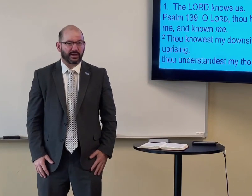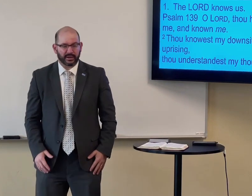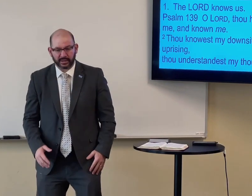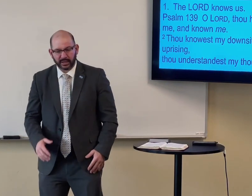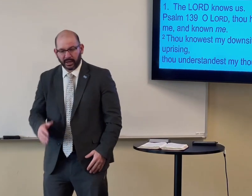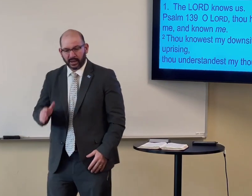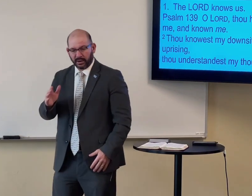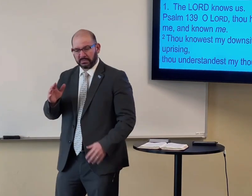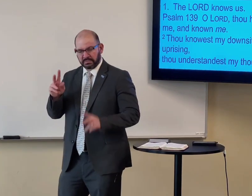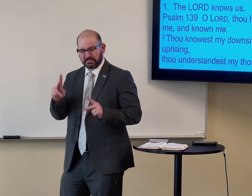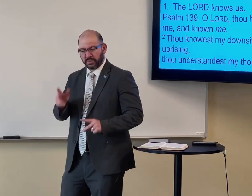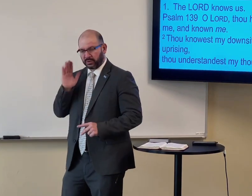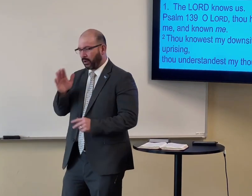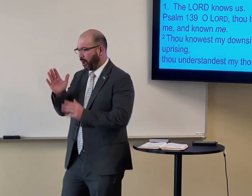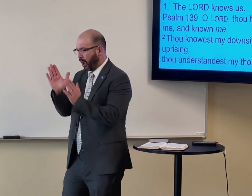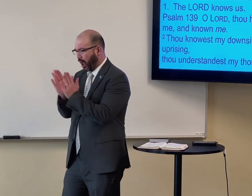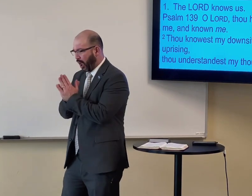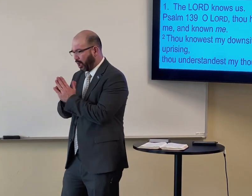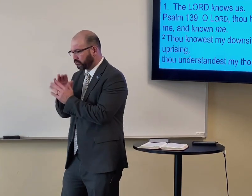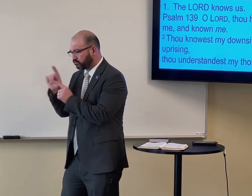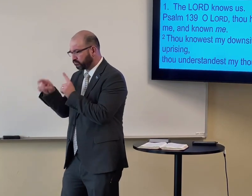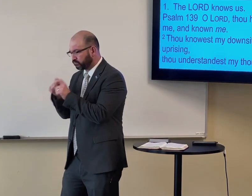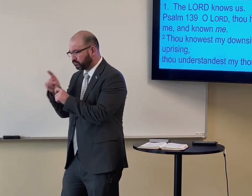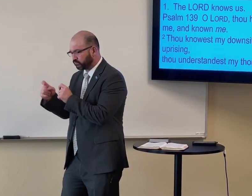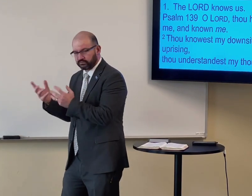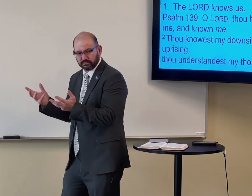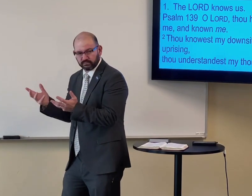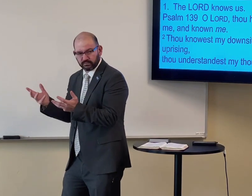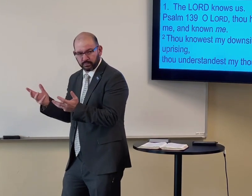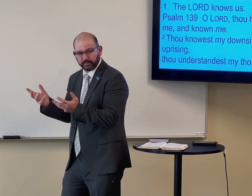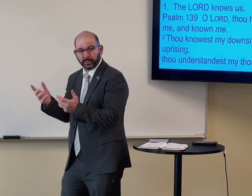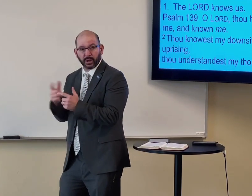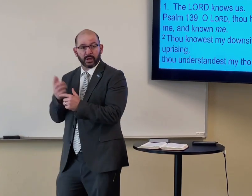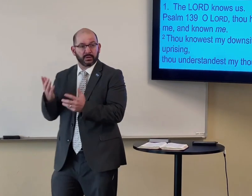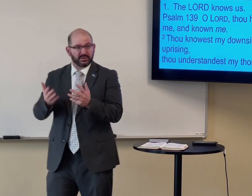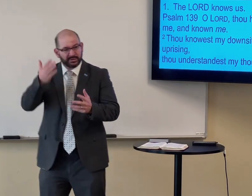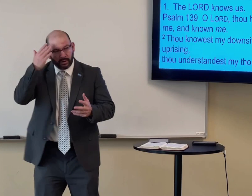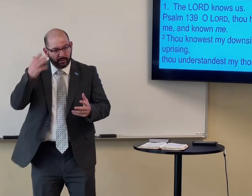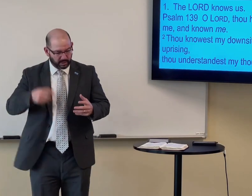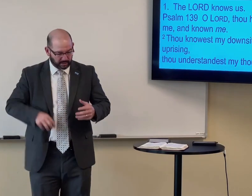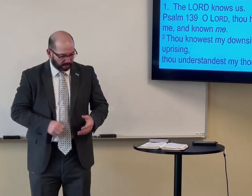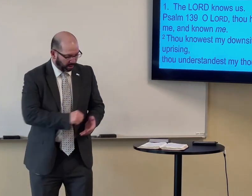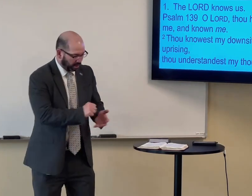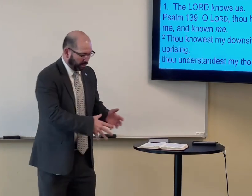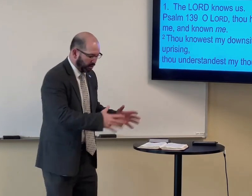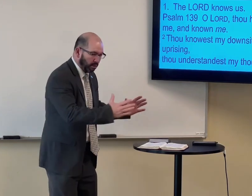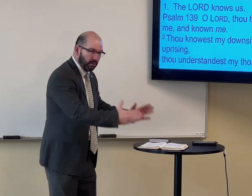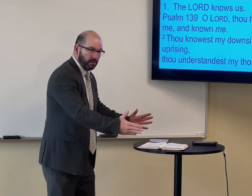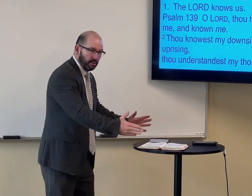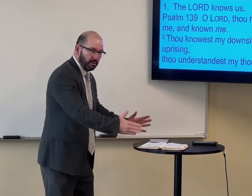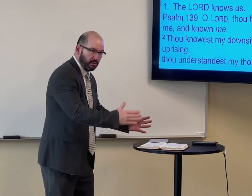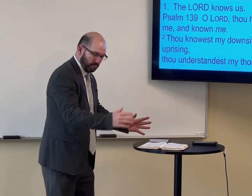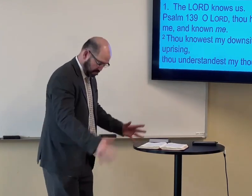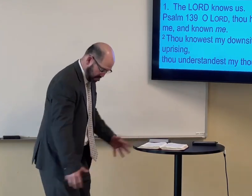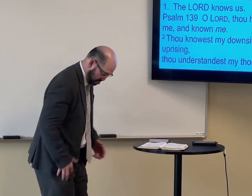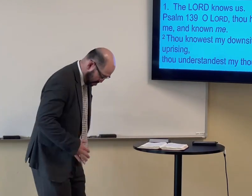for the TSA. People will ask, and they'll ask you questions, and you go up to the little desk,